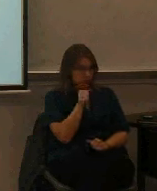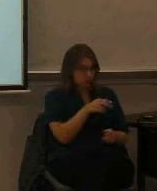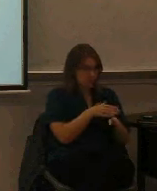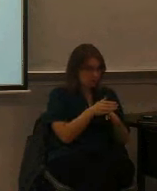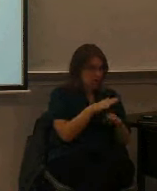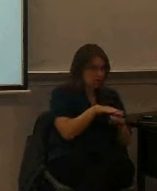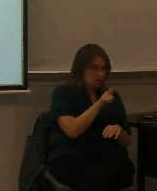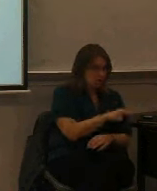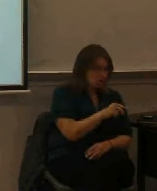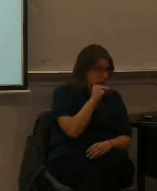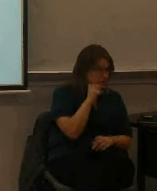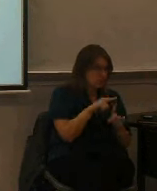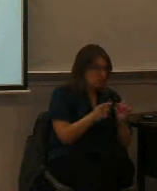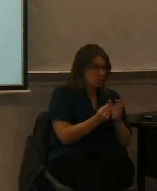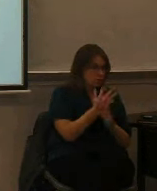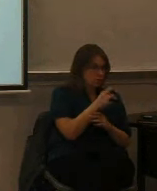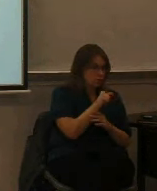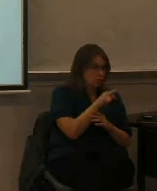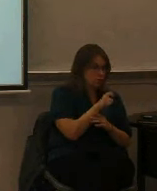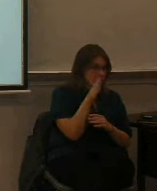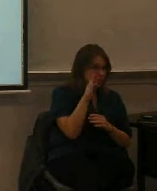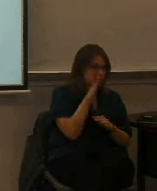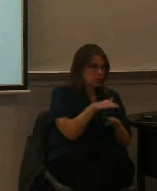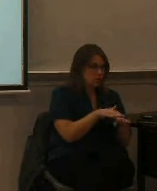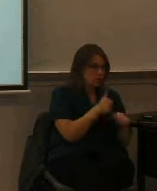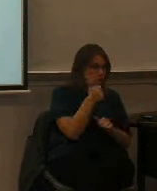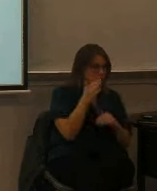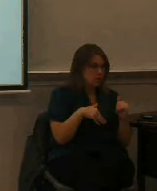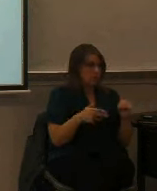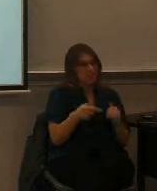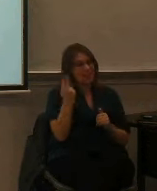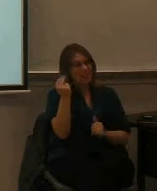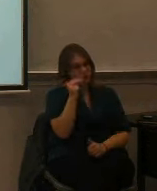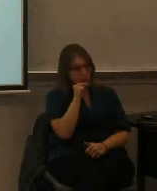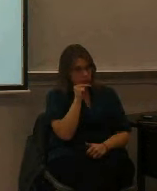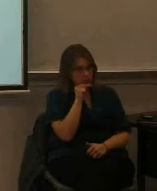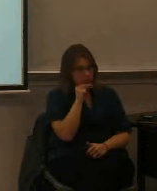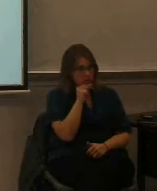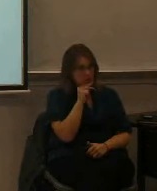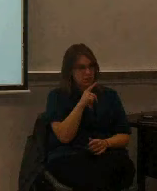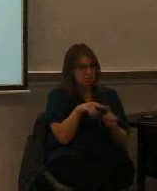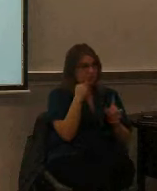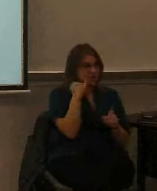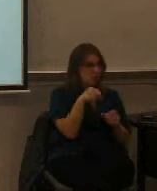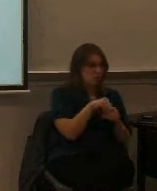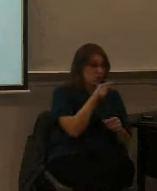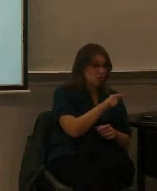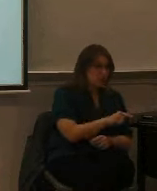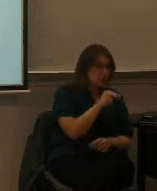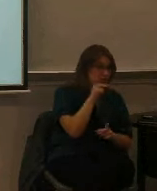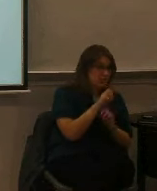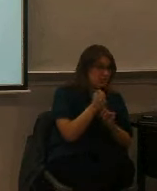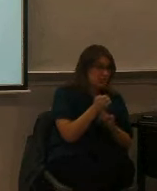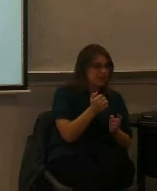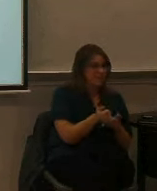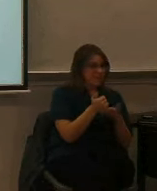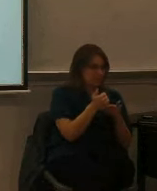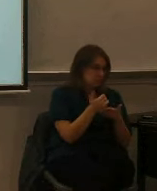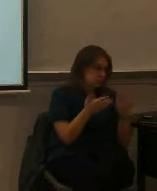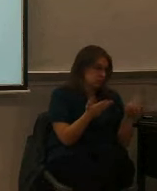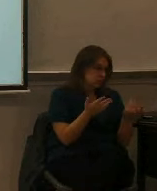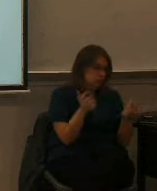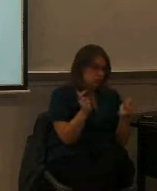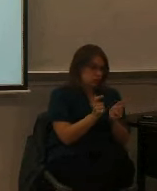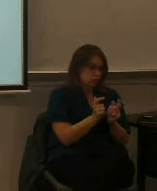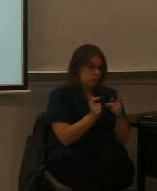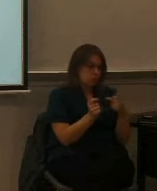specialize on low nutrients, but your growth rate is going to be lower than if you're specializing on high nutrients. But if you're in a low nutrient environment, it helps you. Small